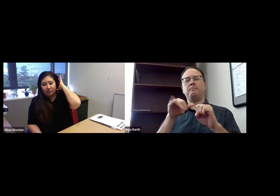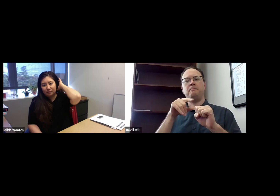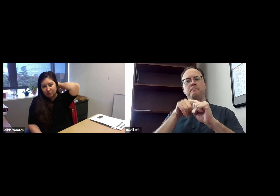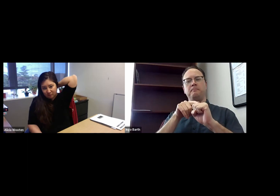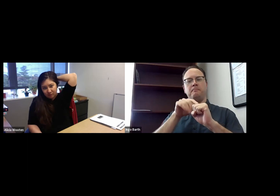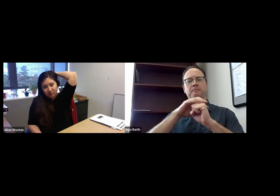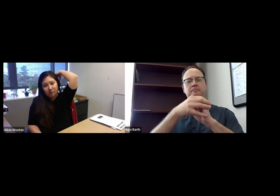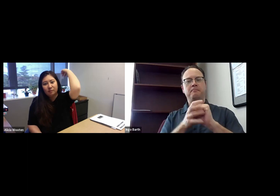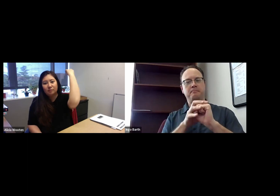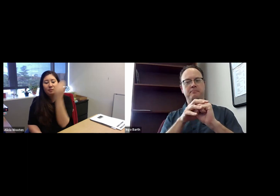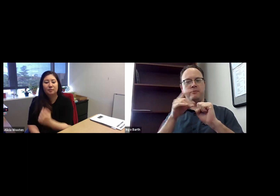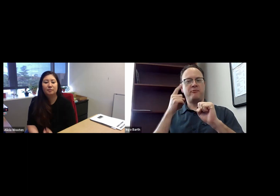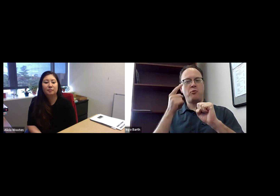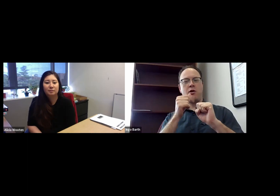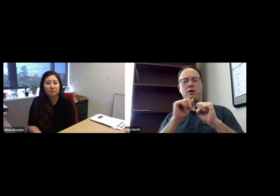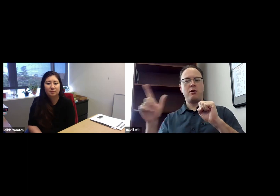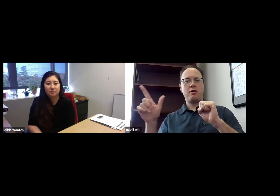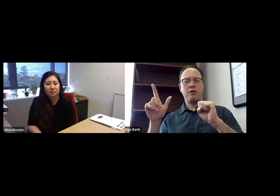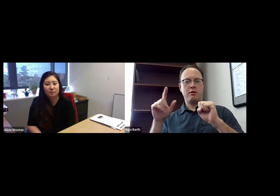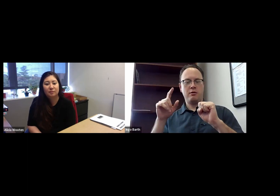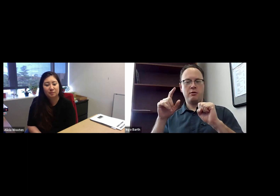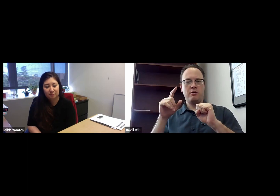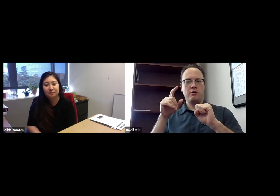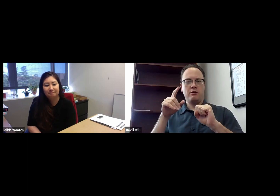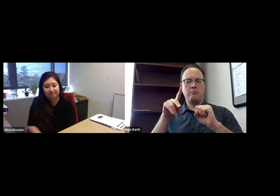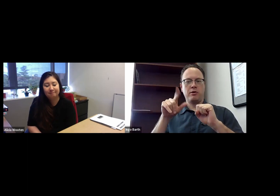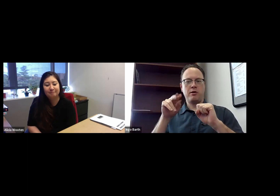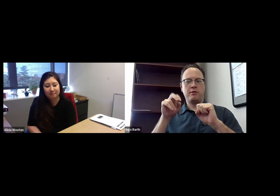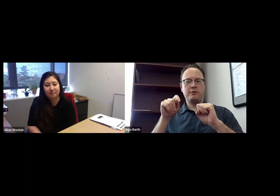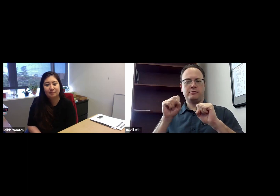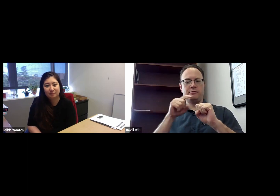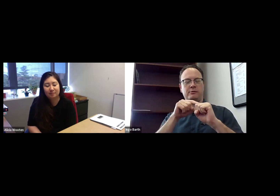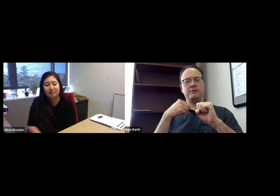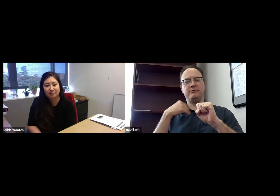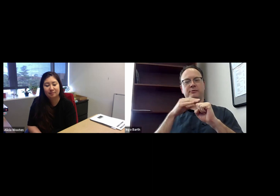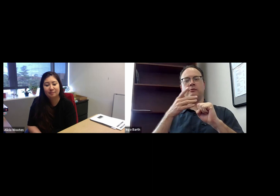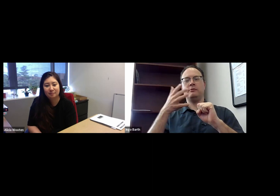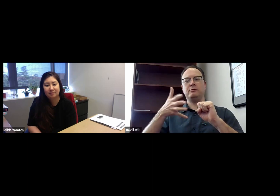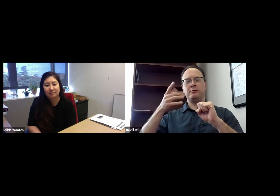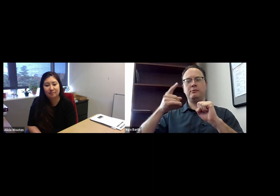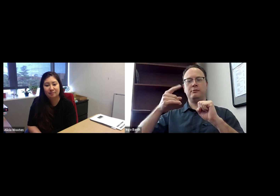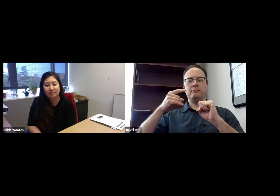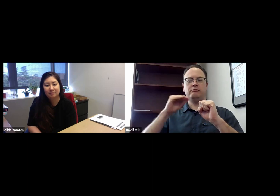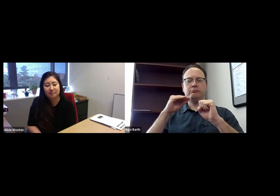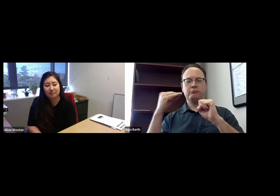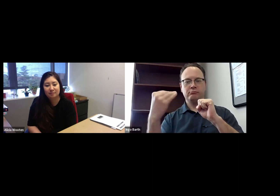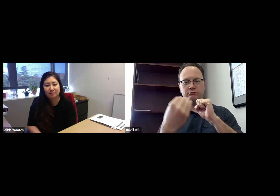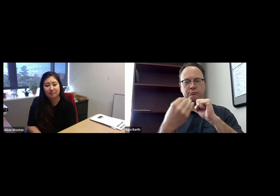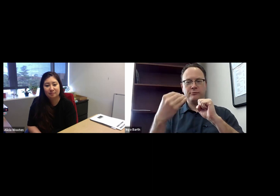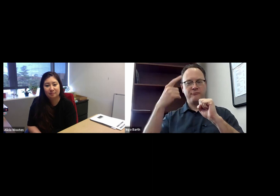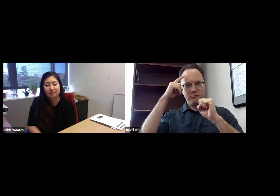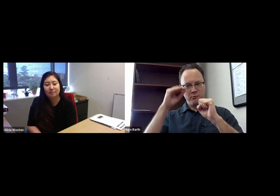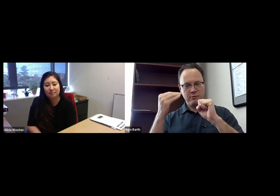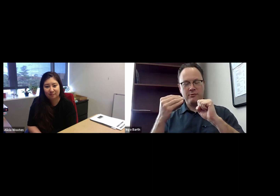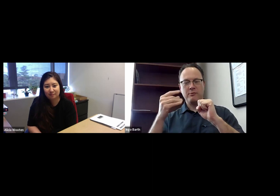I think that the discussion is important to make sure that we have the planets